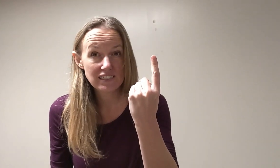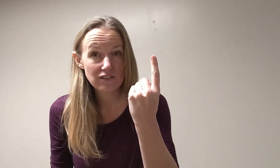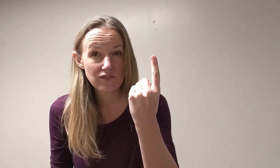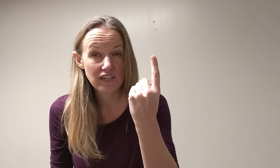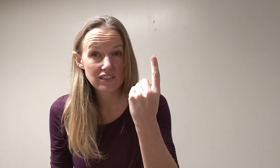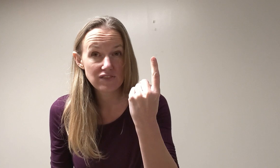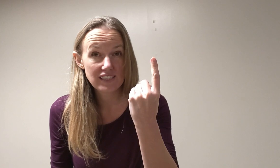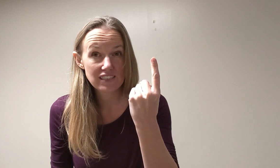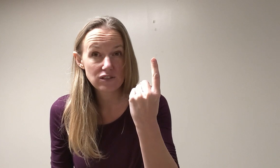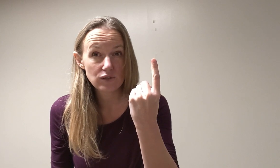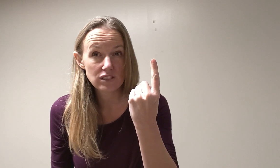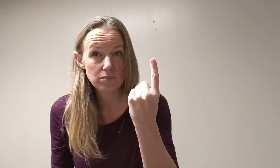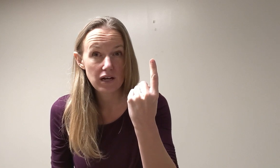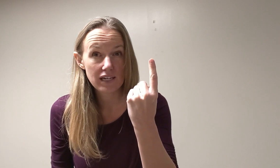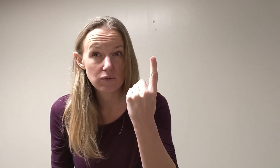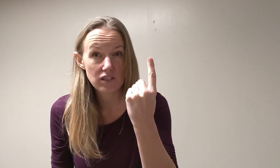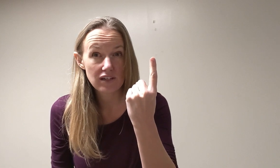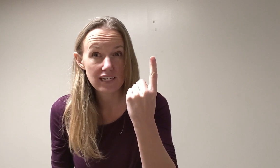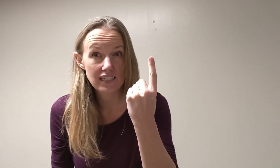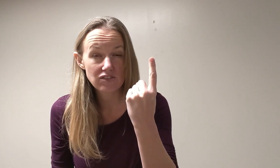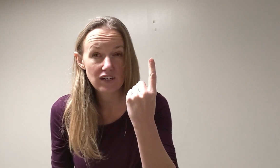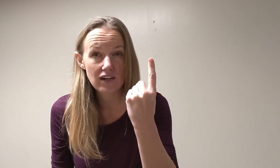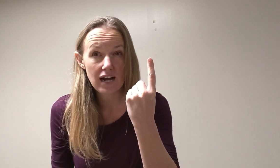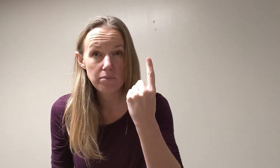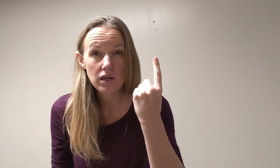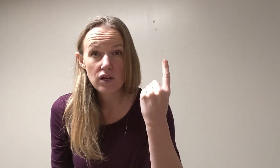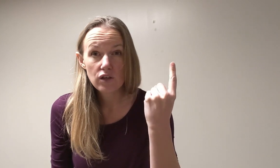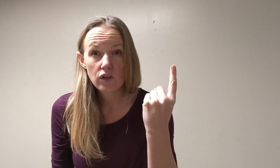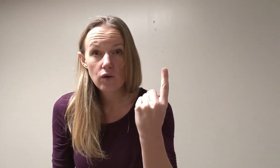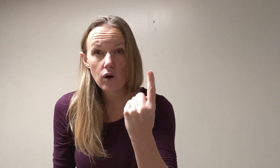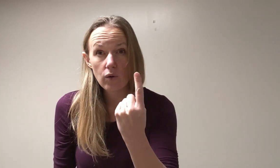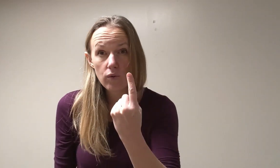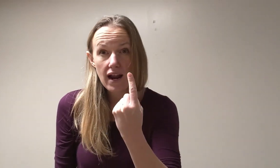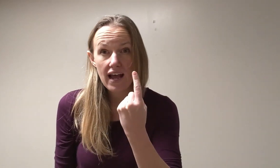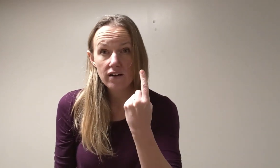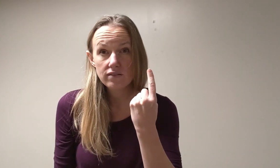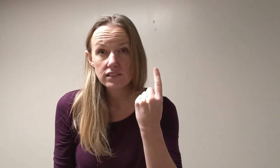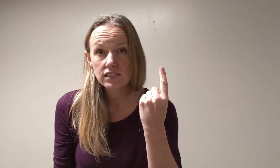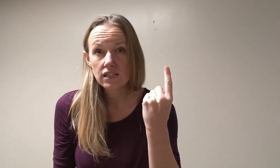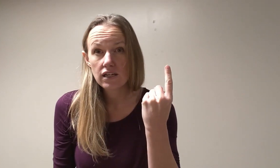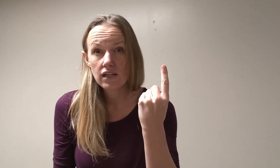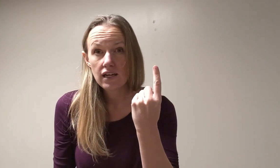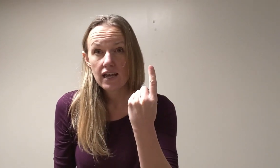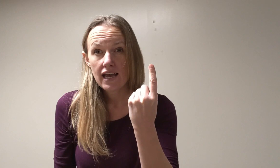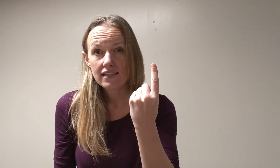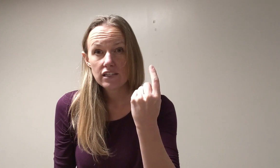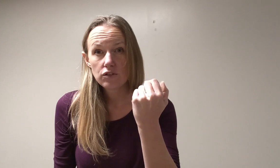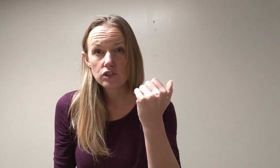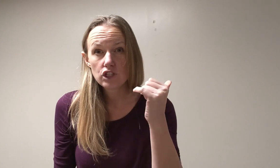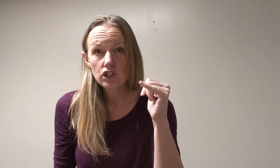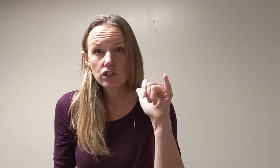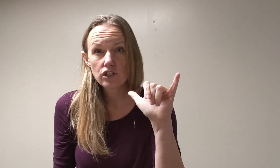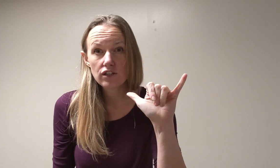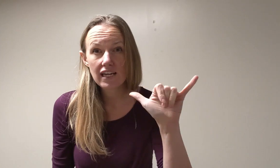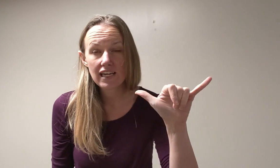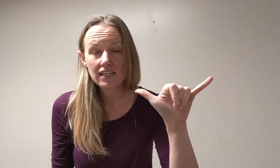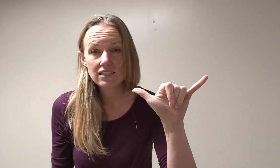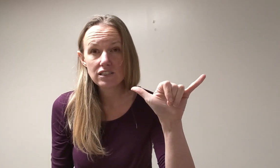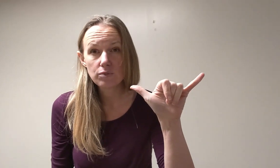your fingers facing towards your body with your index finger up. You go around and then you turn your hand and you put